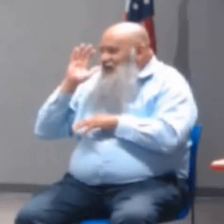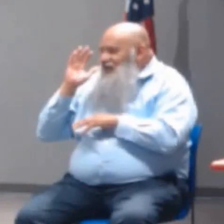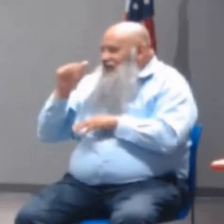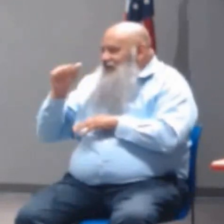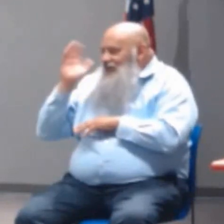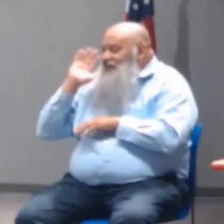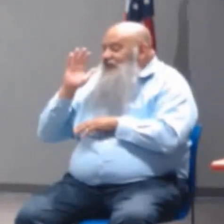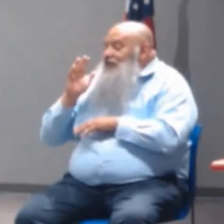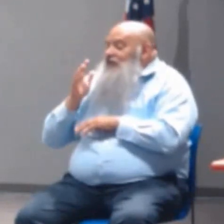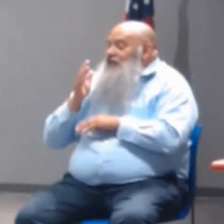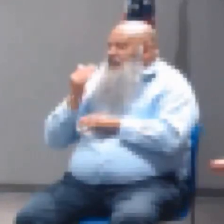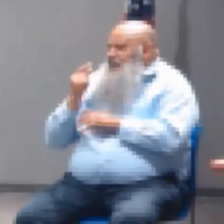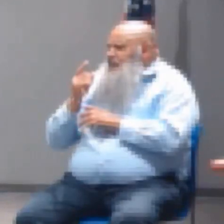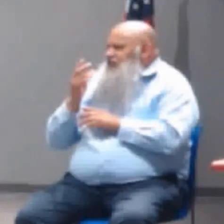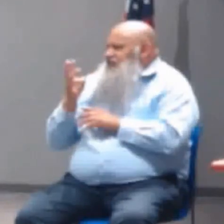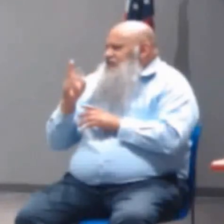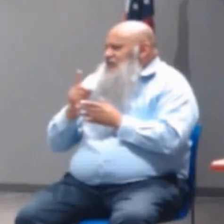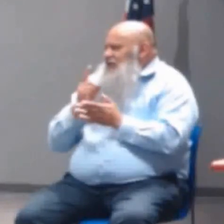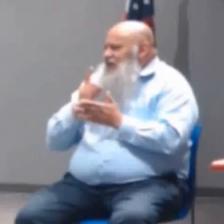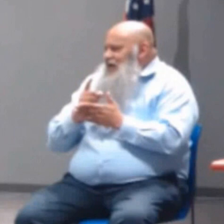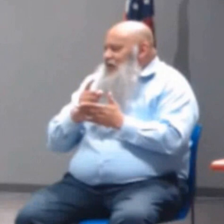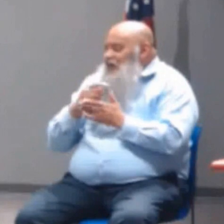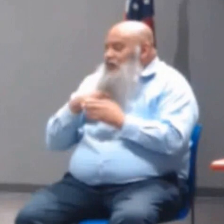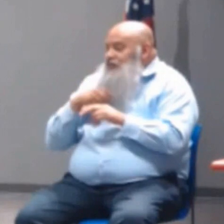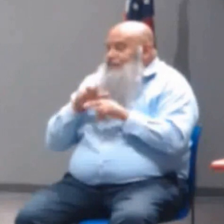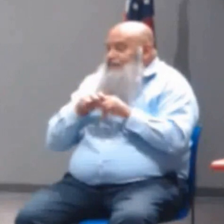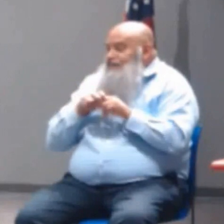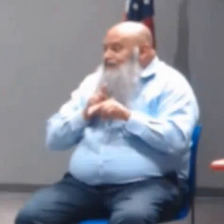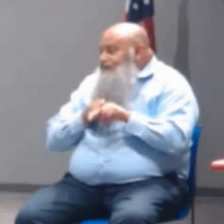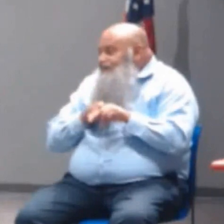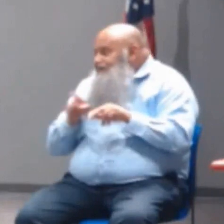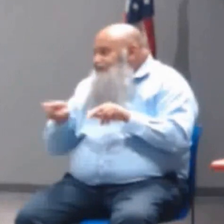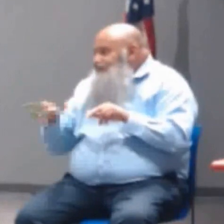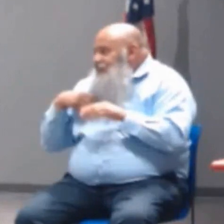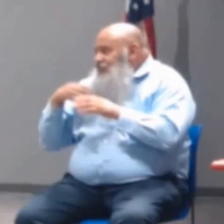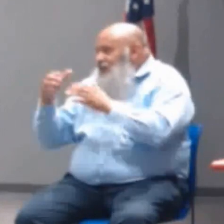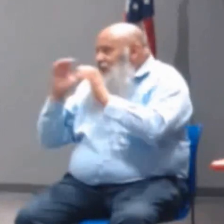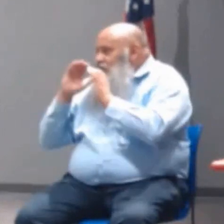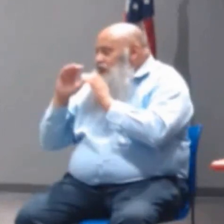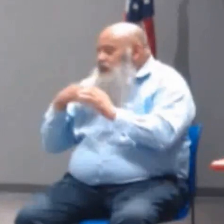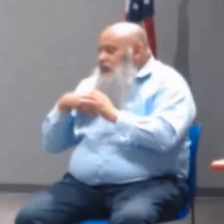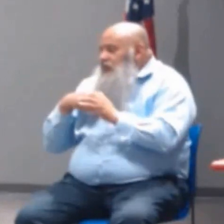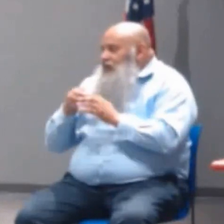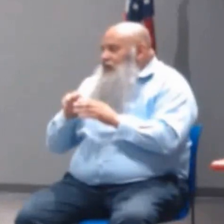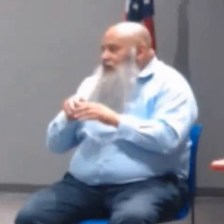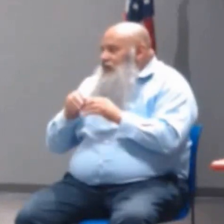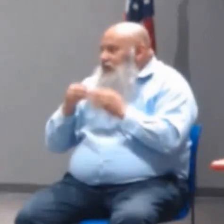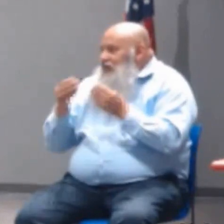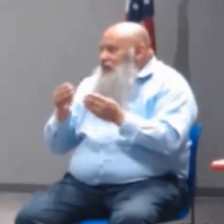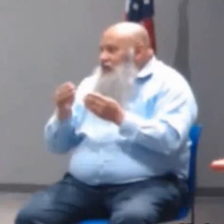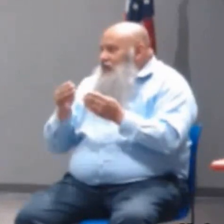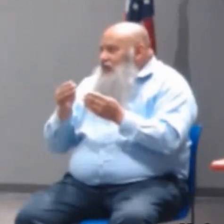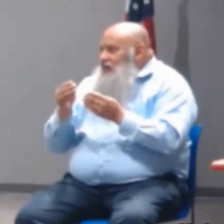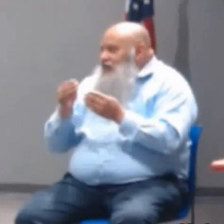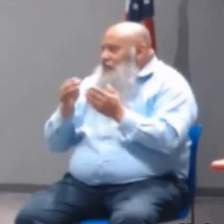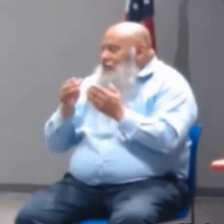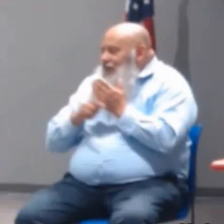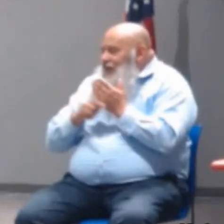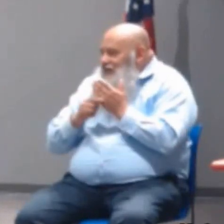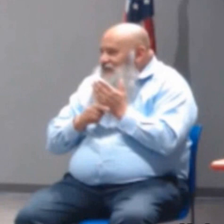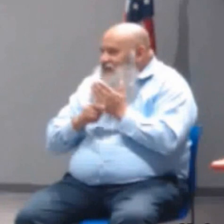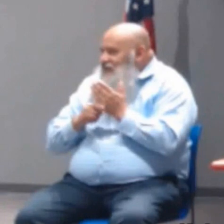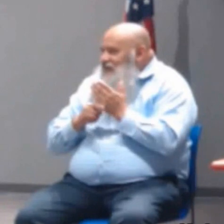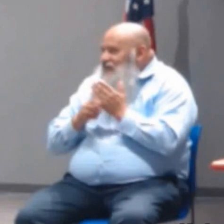hours, whatever, I'd go back to my hooch and I'd pull out my pistol, I'd pull out the